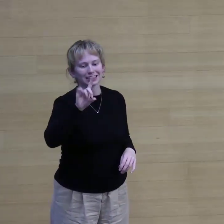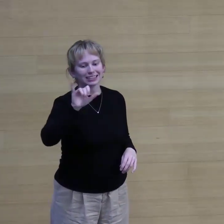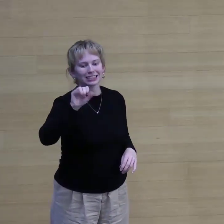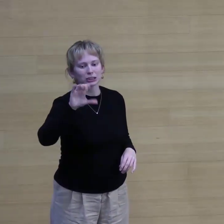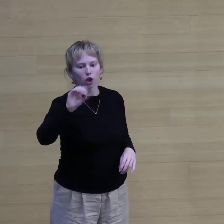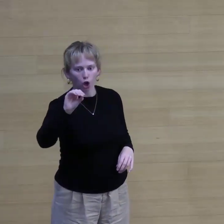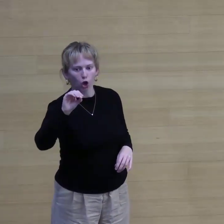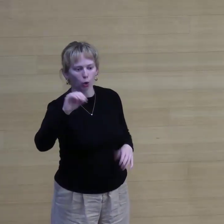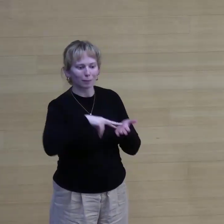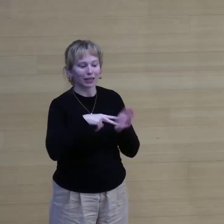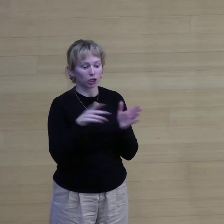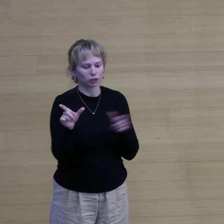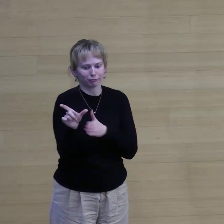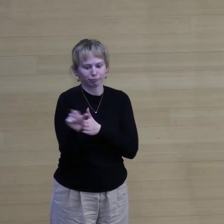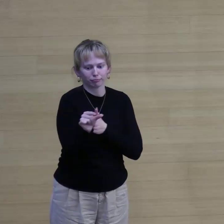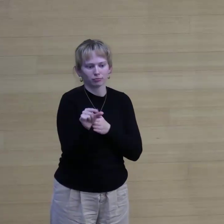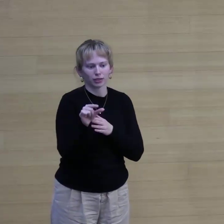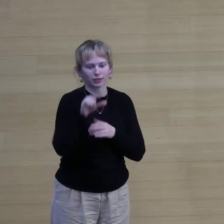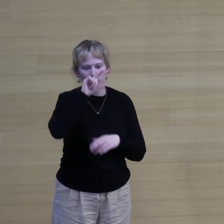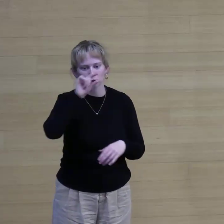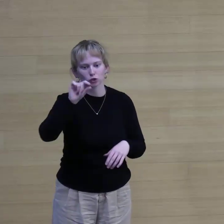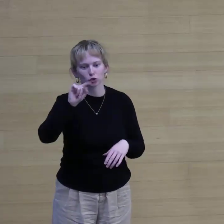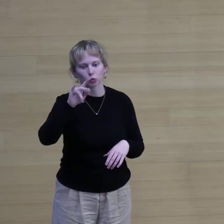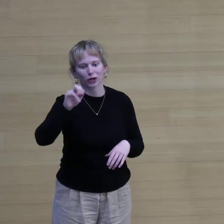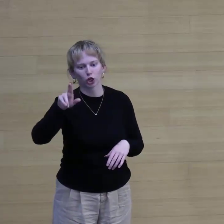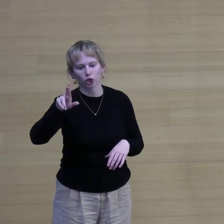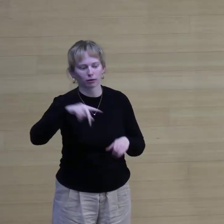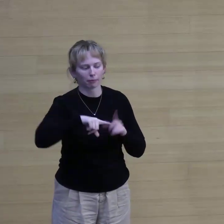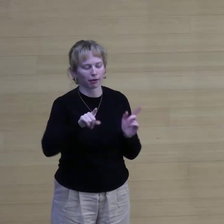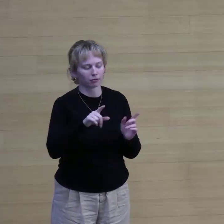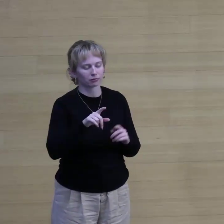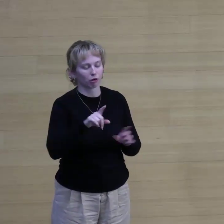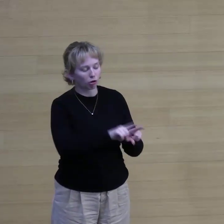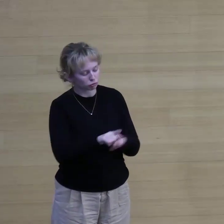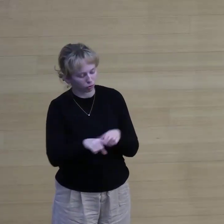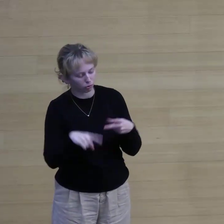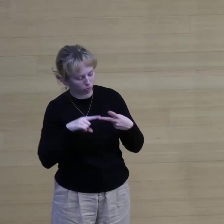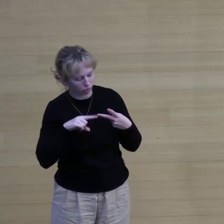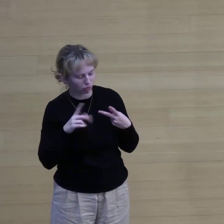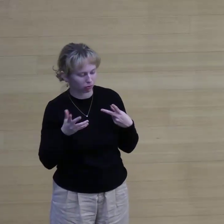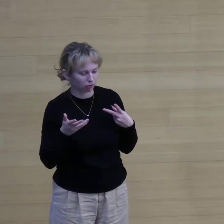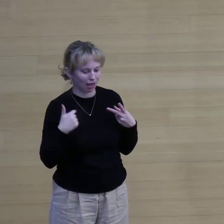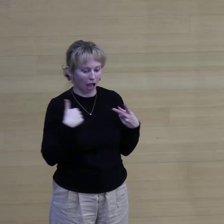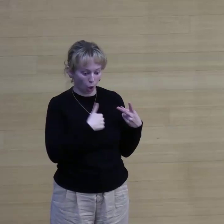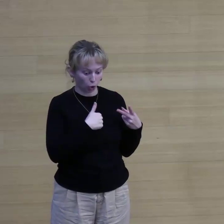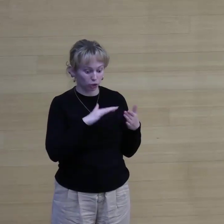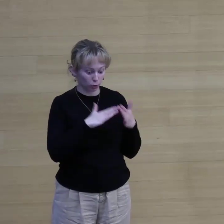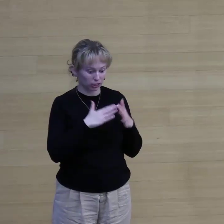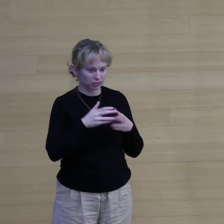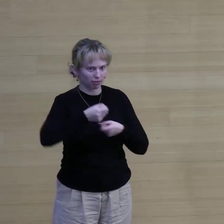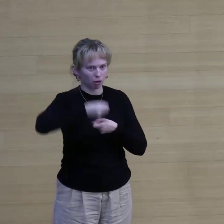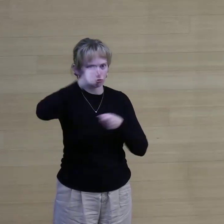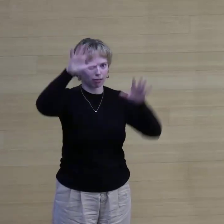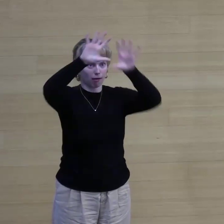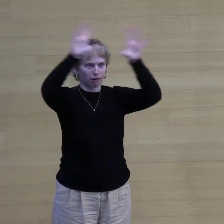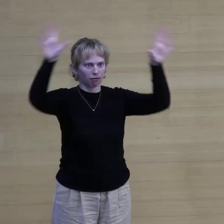because A, it was way shorter on Twitter, but B, like our community, there's the big umbrella, and then